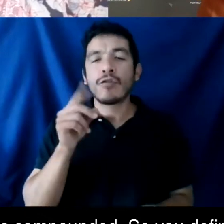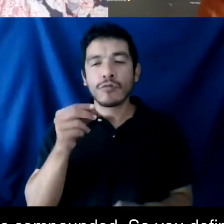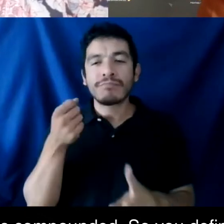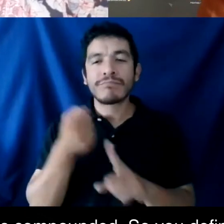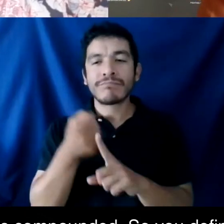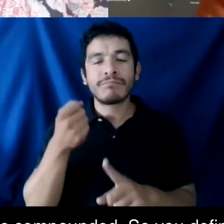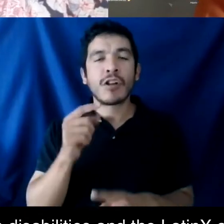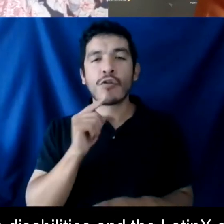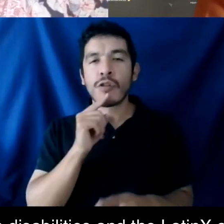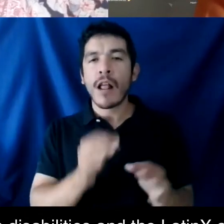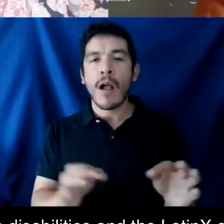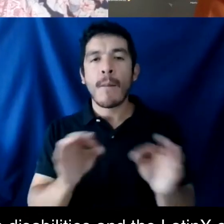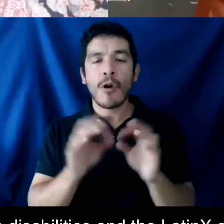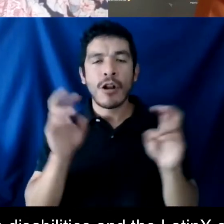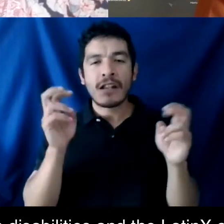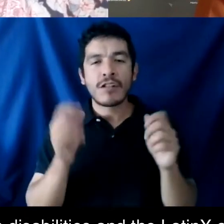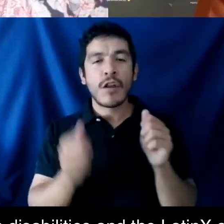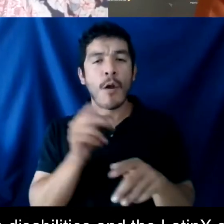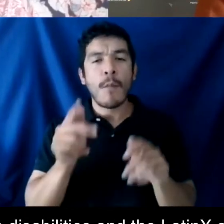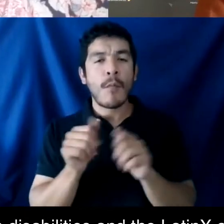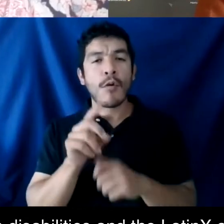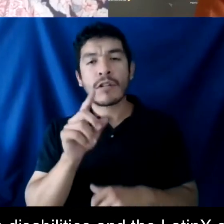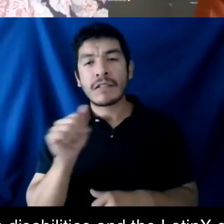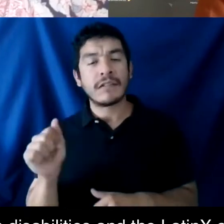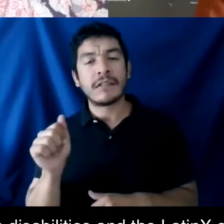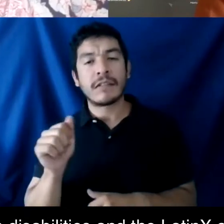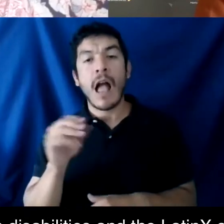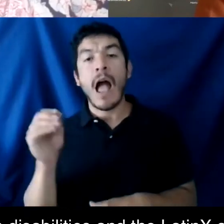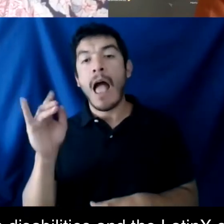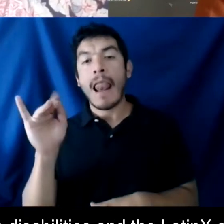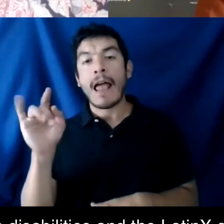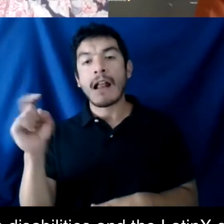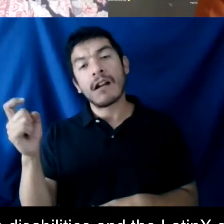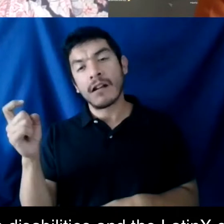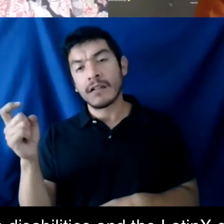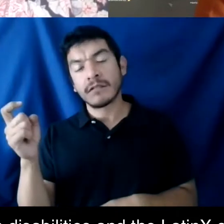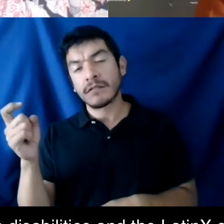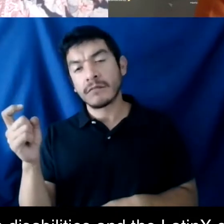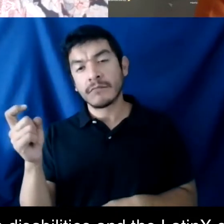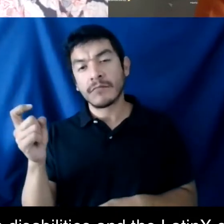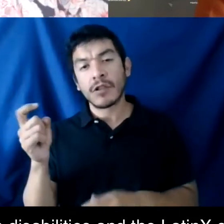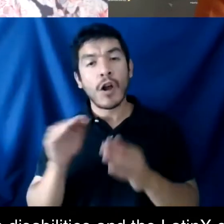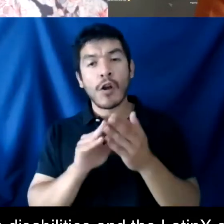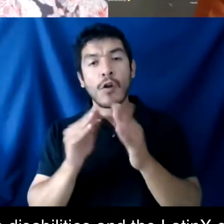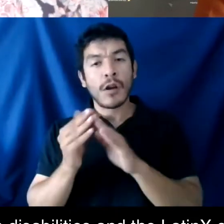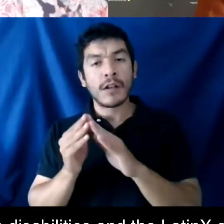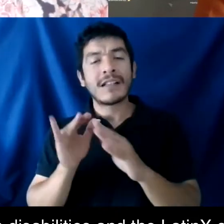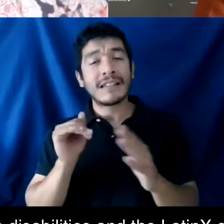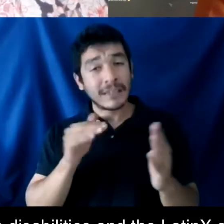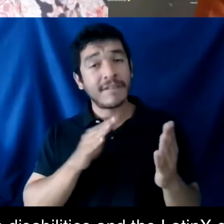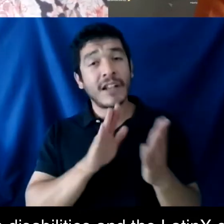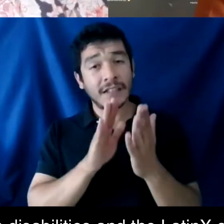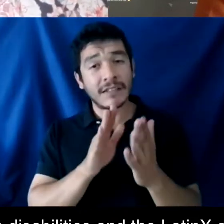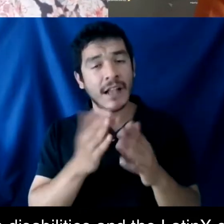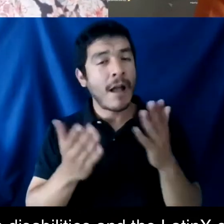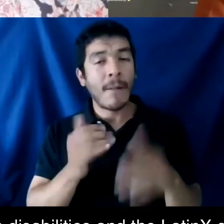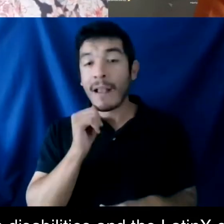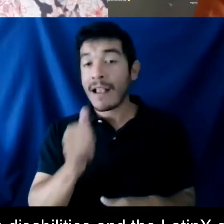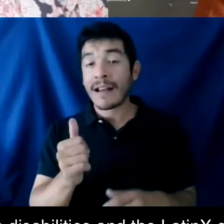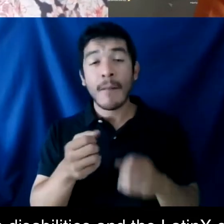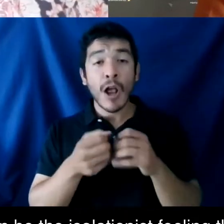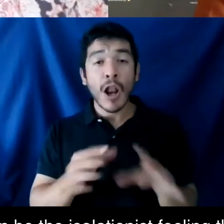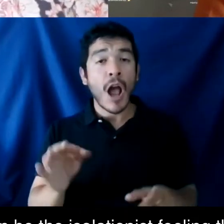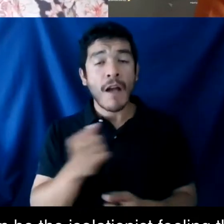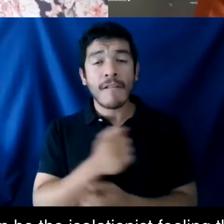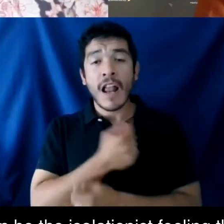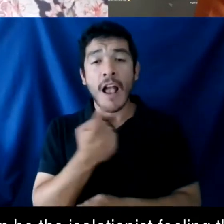key issue that most people with disabilities and Latinx community is facing. It might not be a loss of a loved